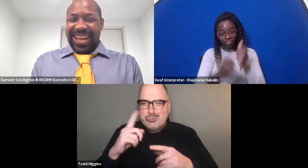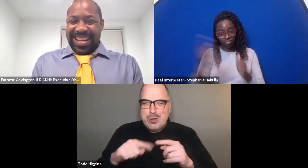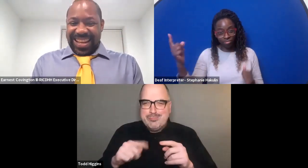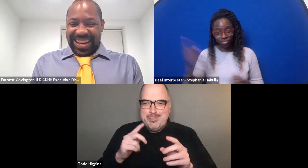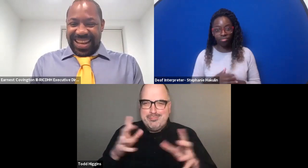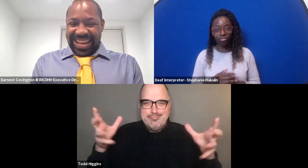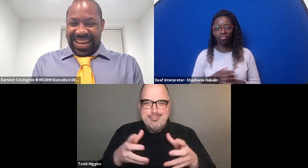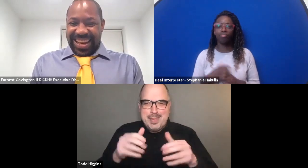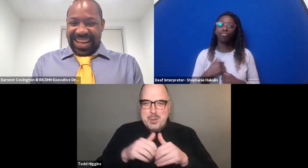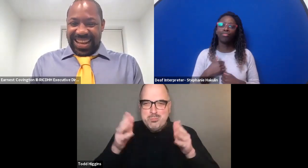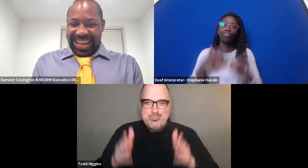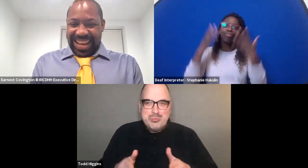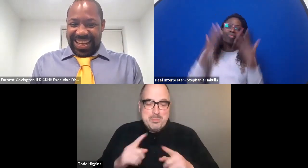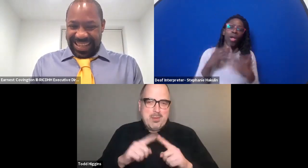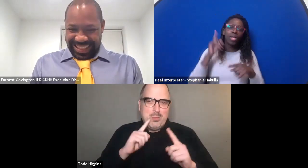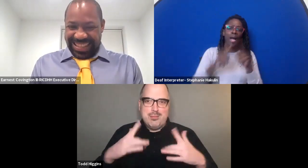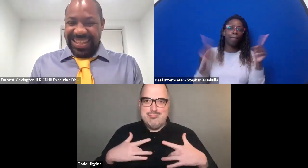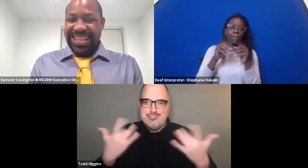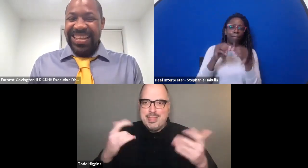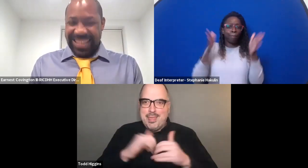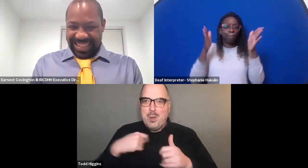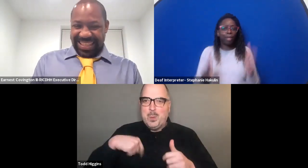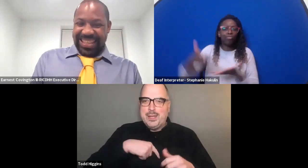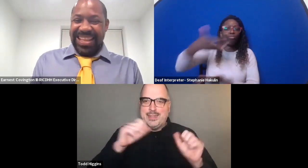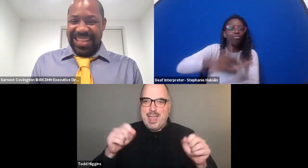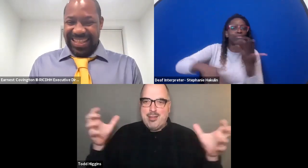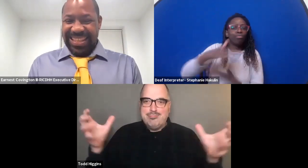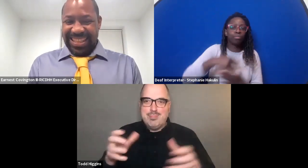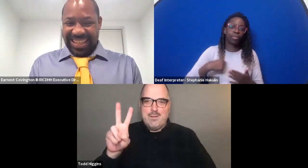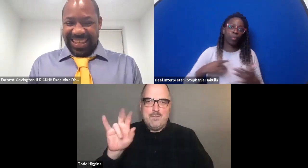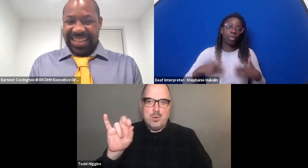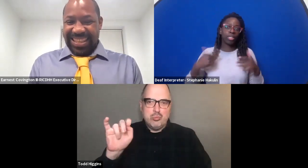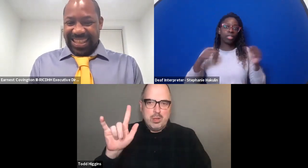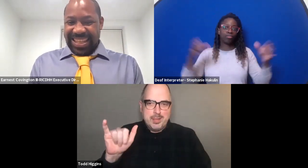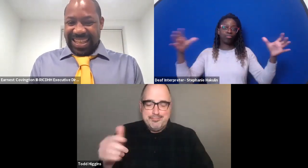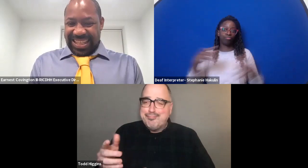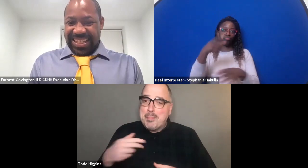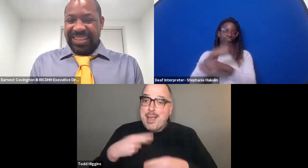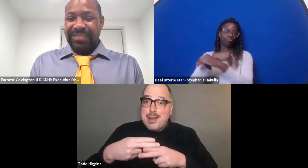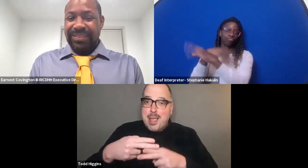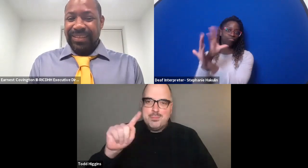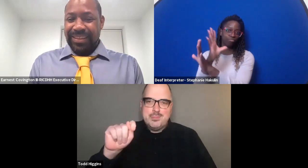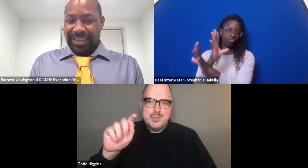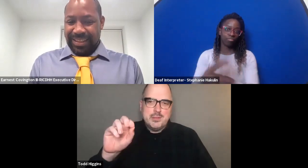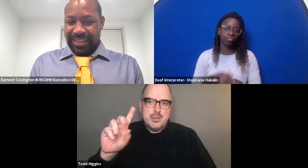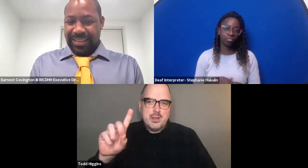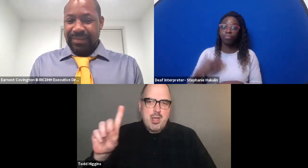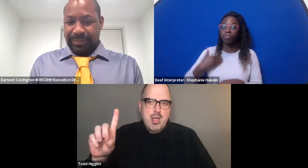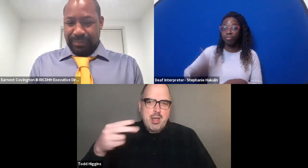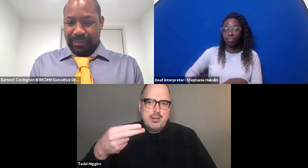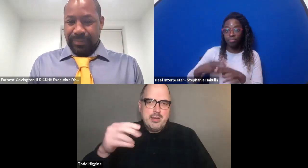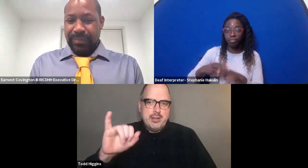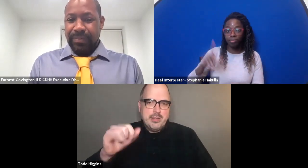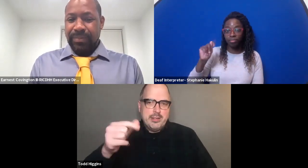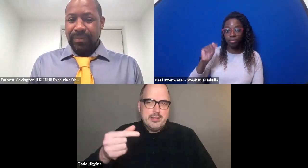yourself. Hi, everyone. It's too bad we can't meet in person. I'm looking forward to meeting again,